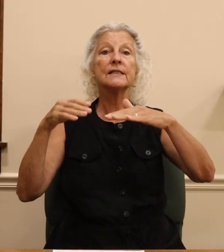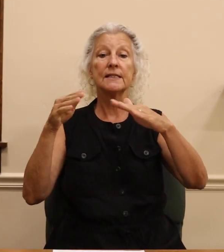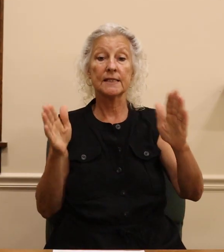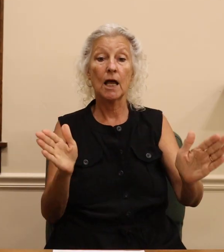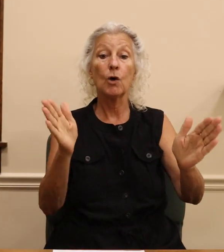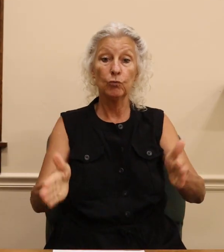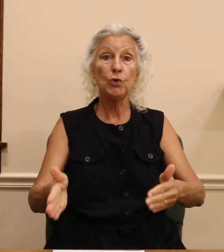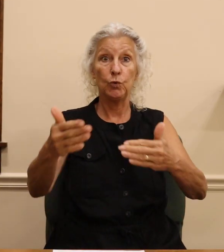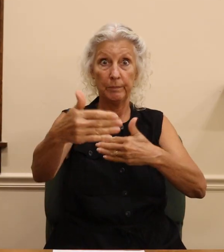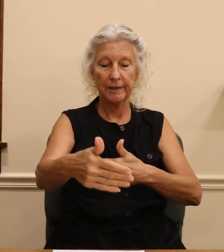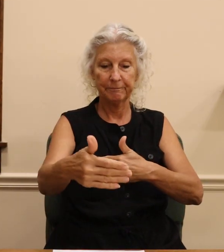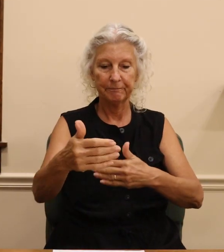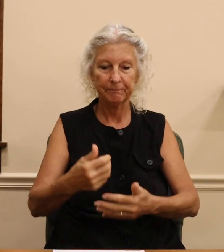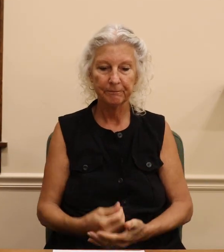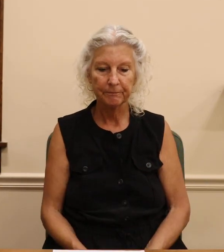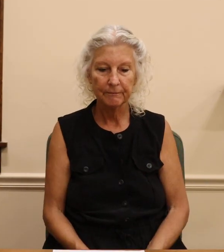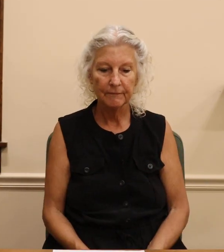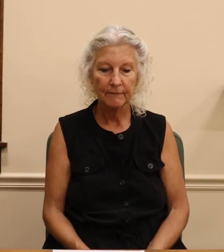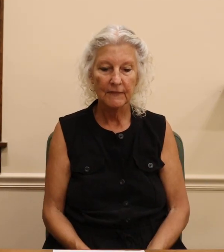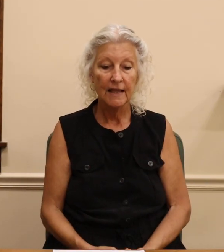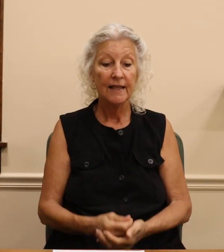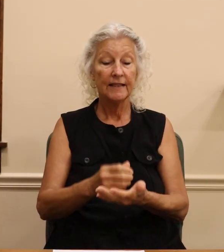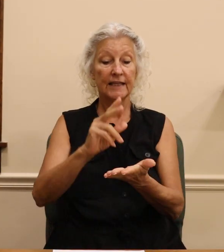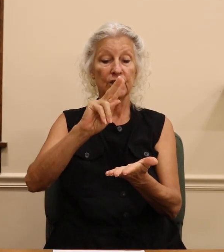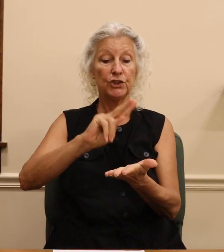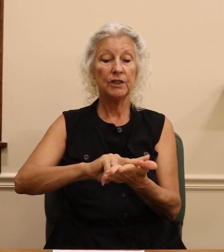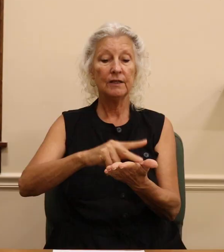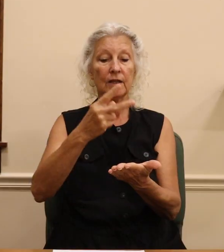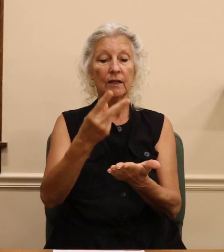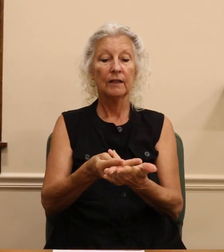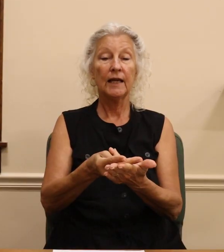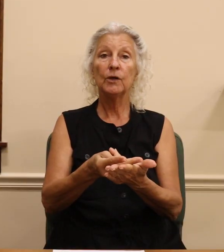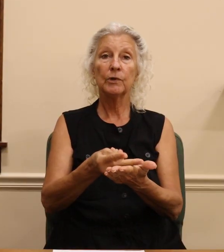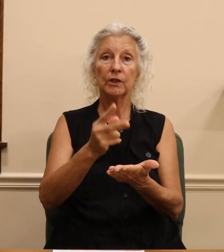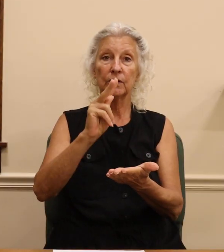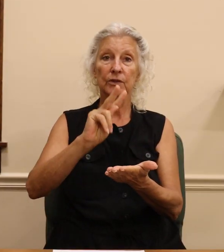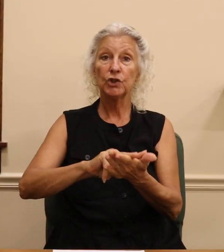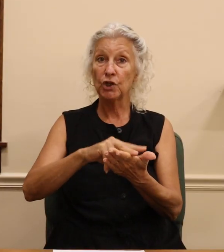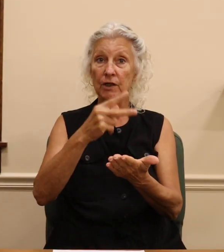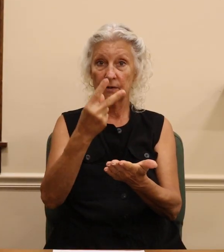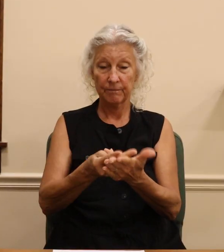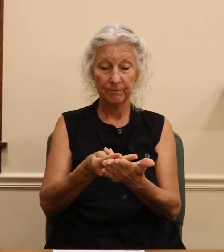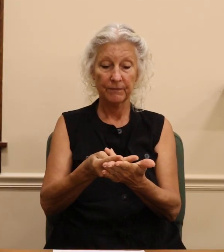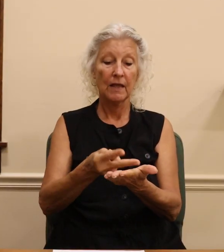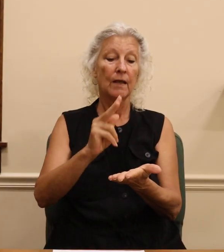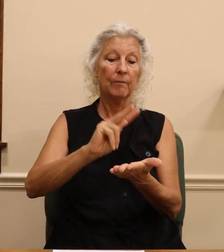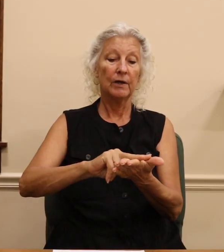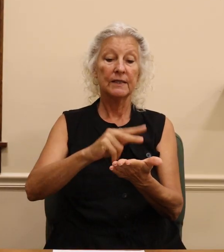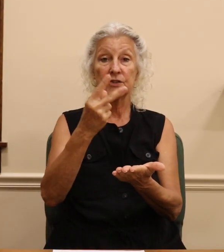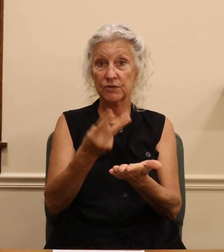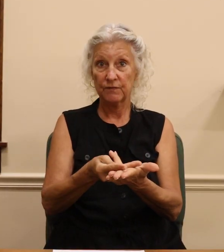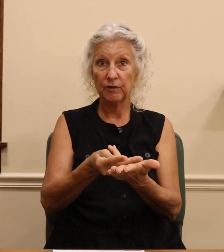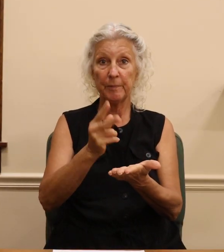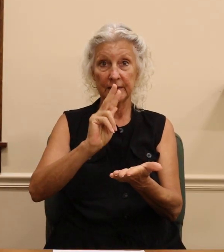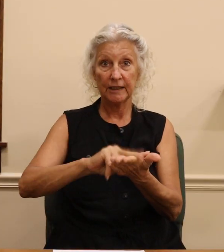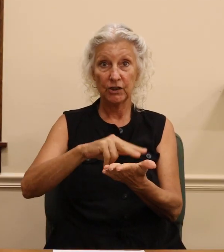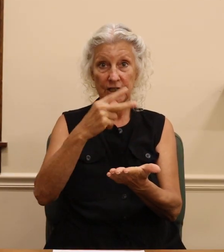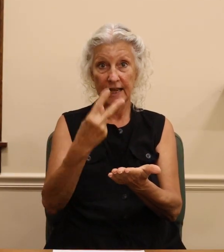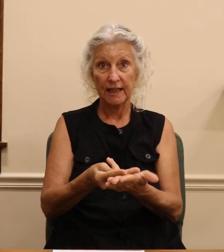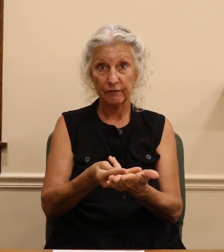is room. The kitchen, later we're going to learn cook, but it's flipping the letter K, like